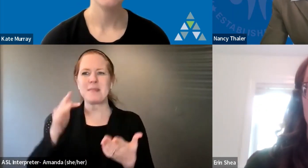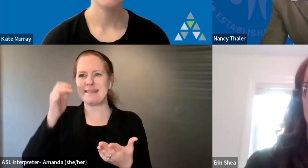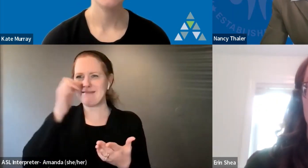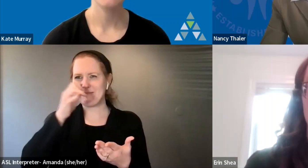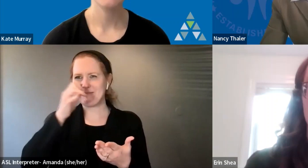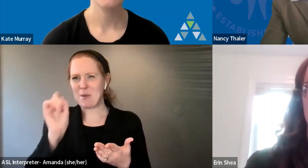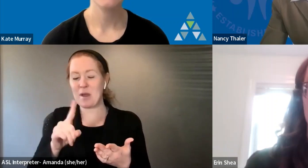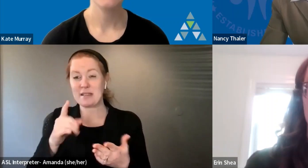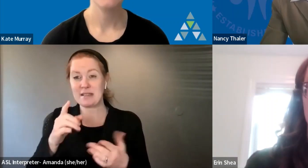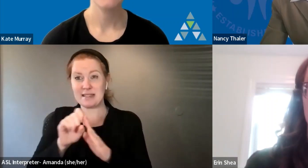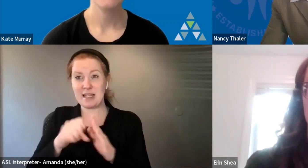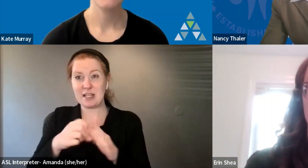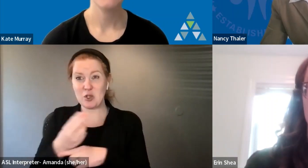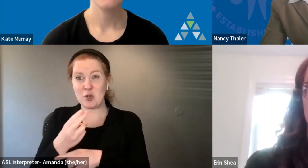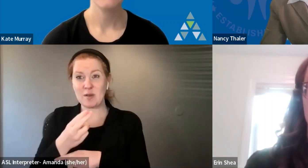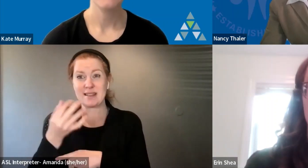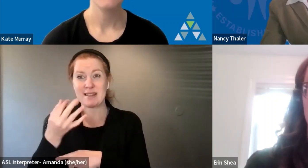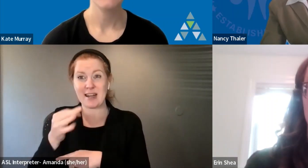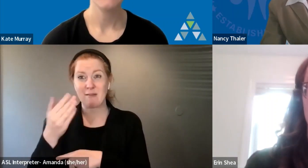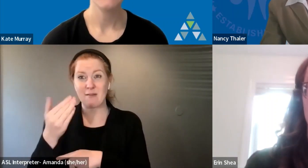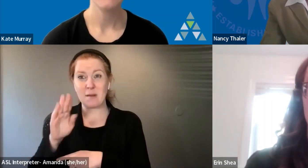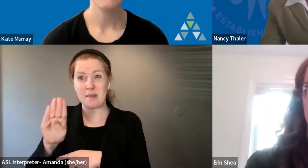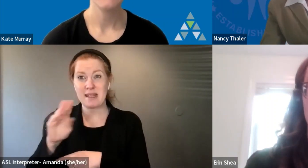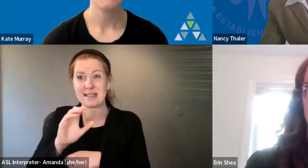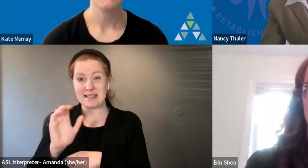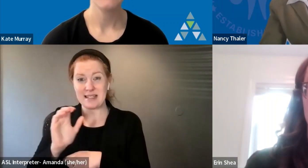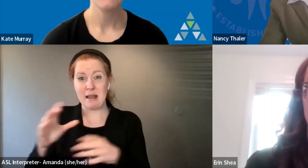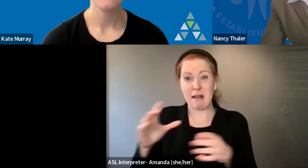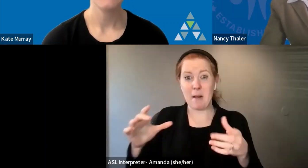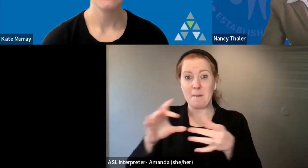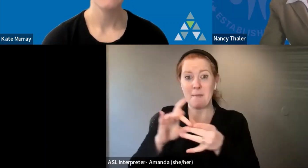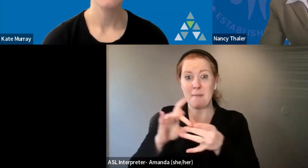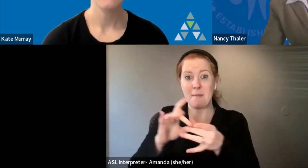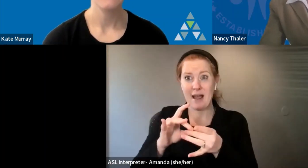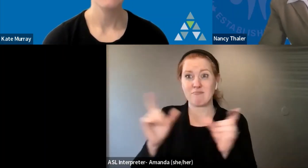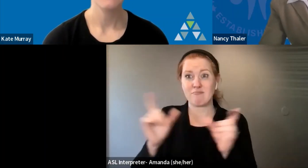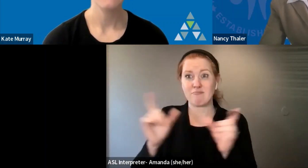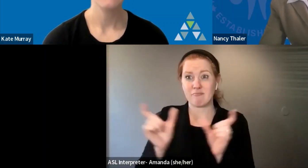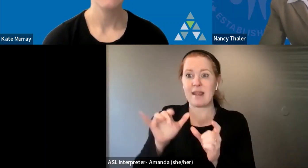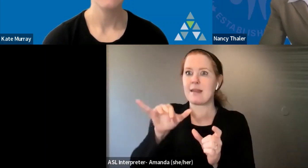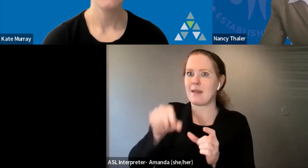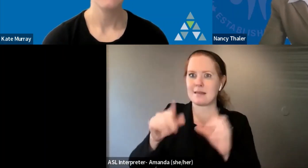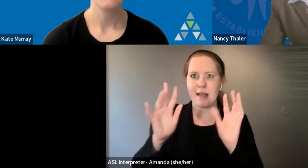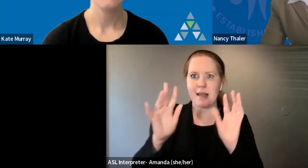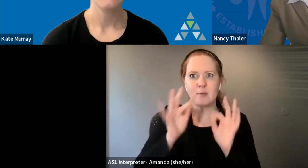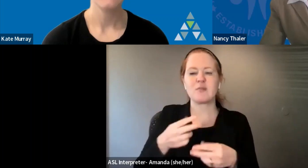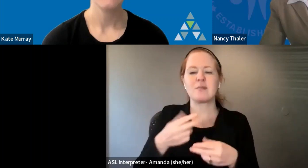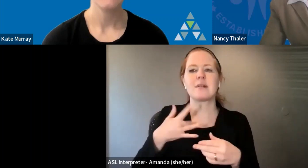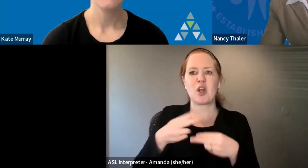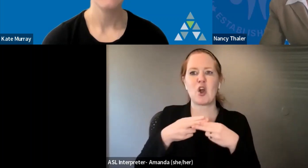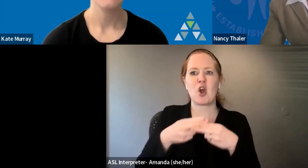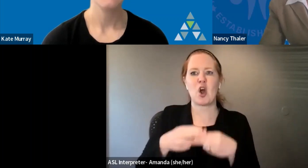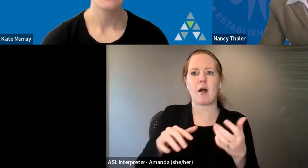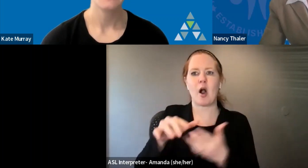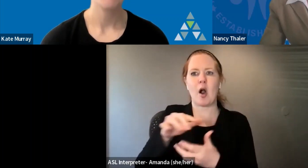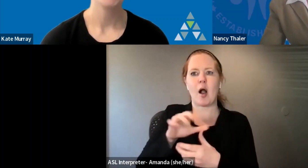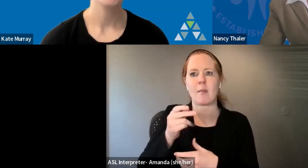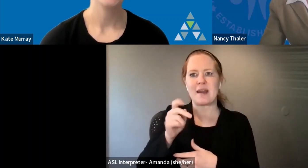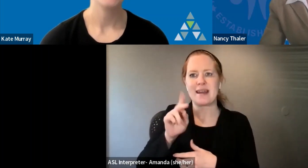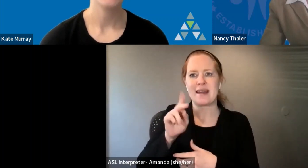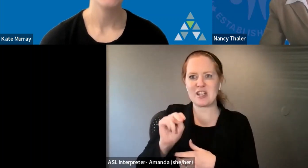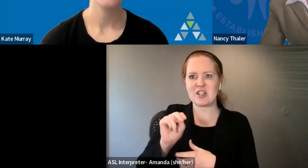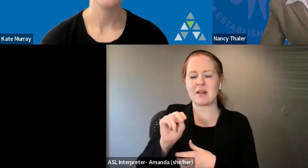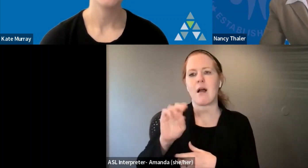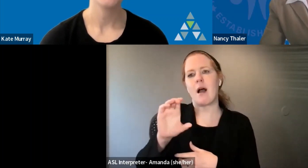use 1915B and C combined? Absolutely. That's usually called a combination or a combo. And